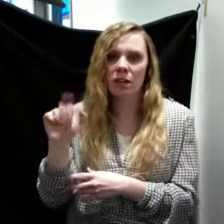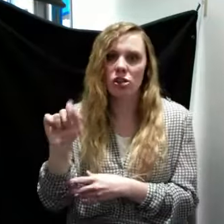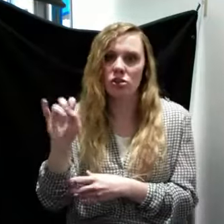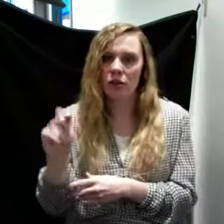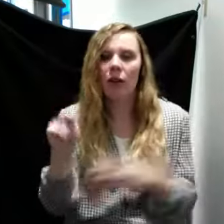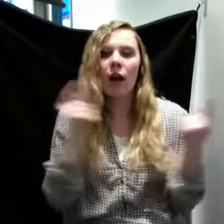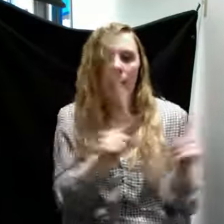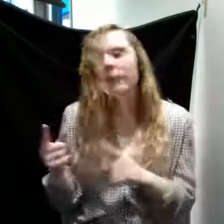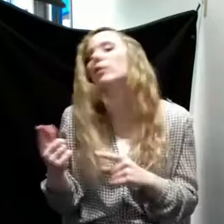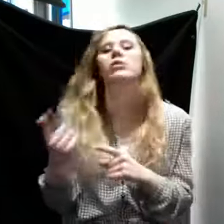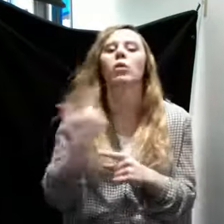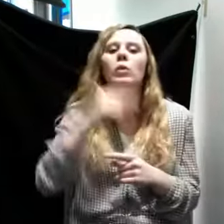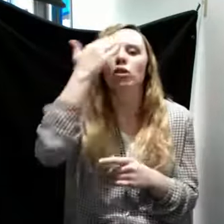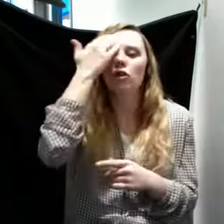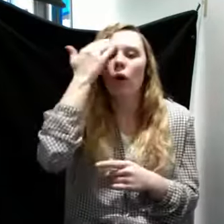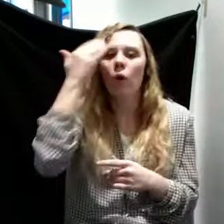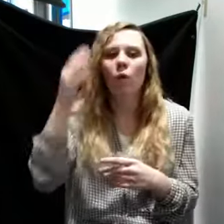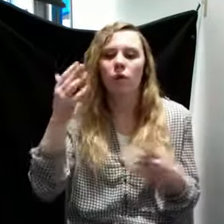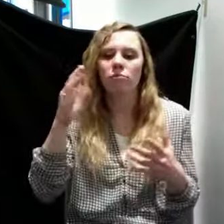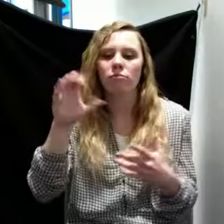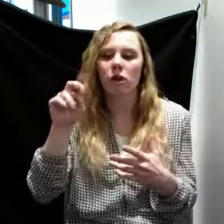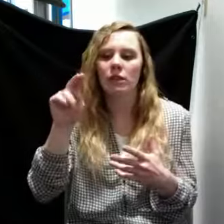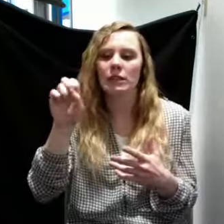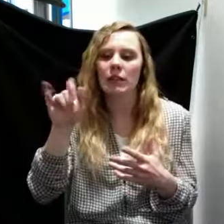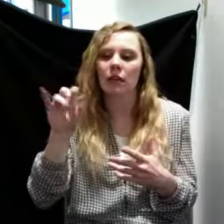know that condensation is water collecting outside of the cup. What I want to know is why.